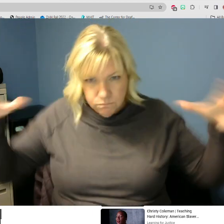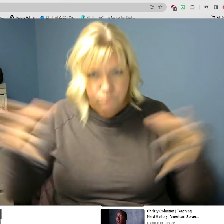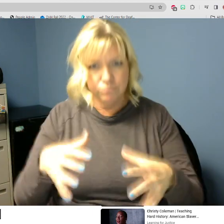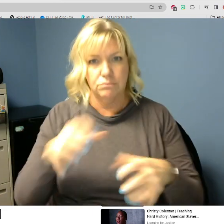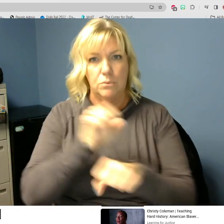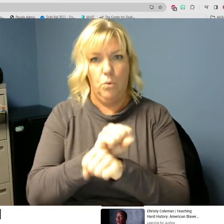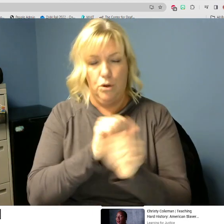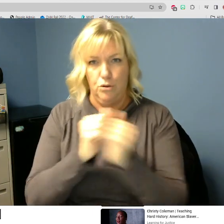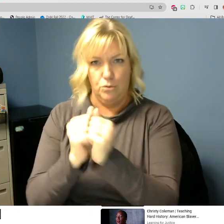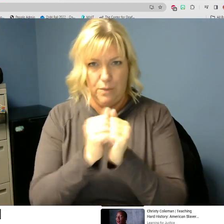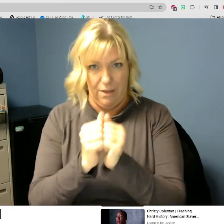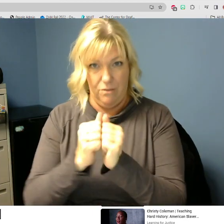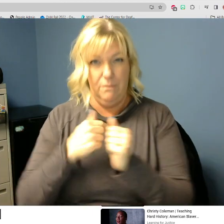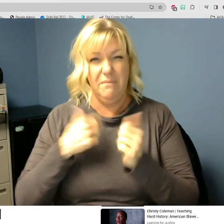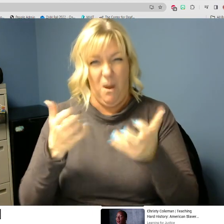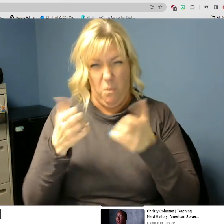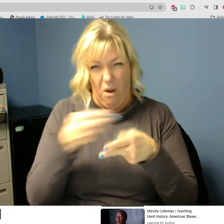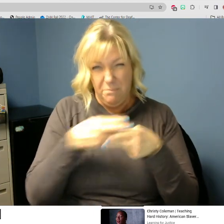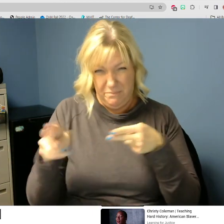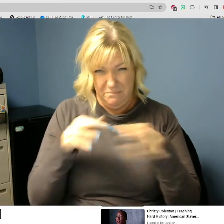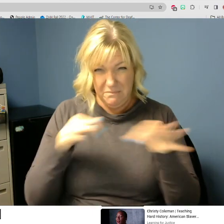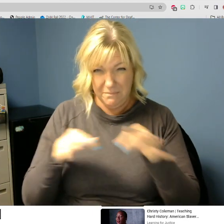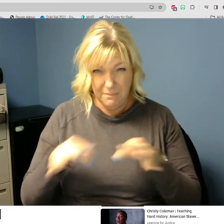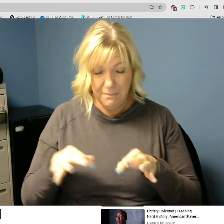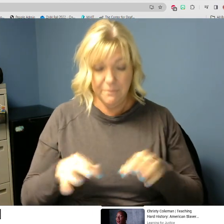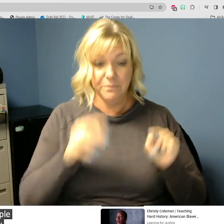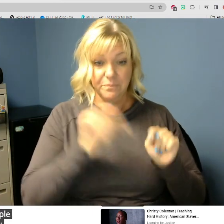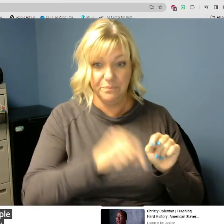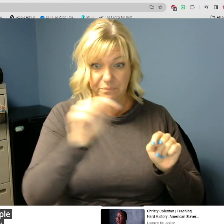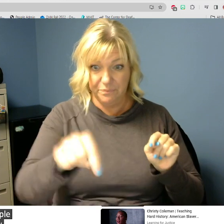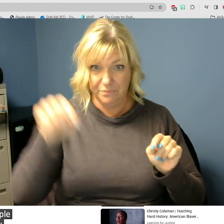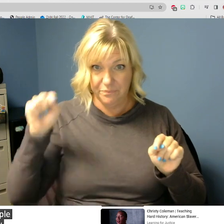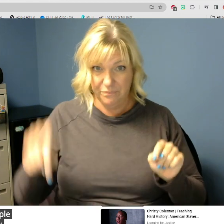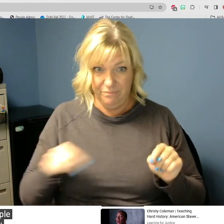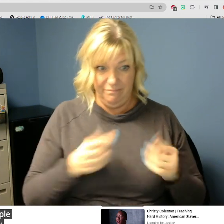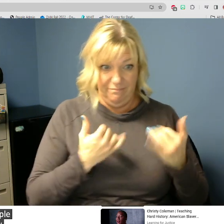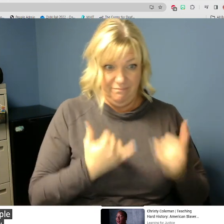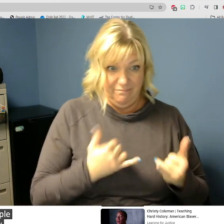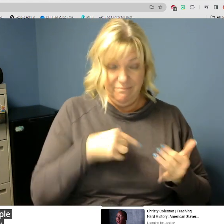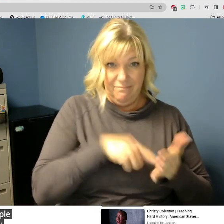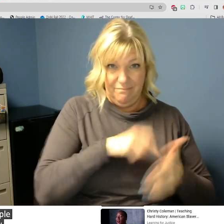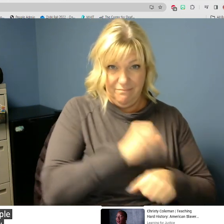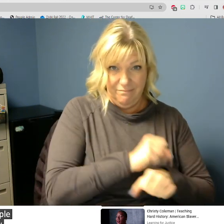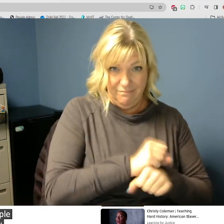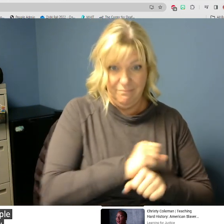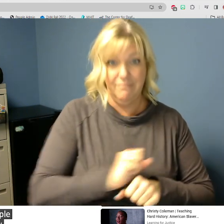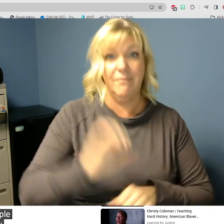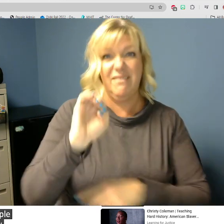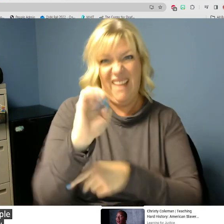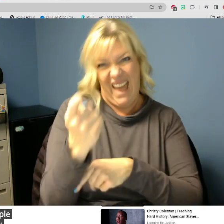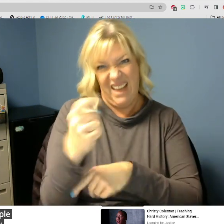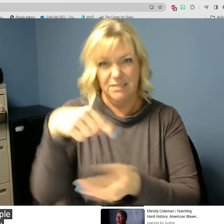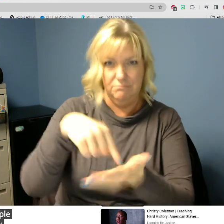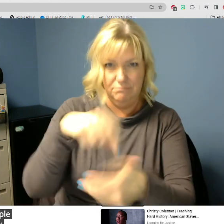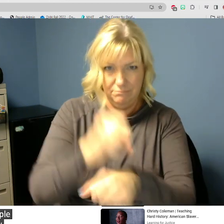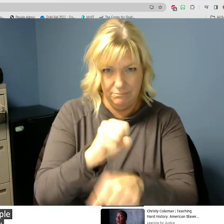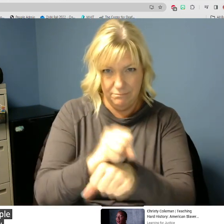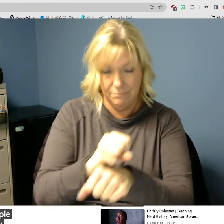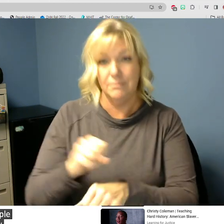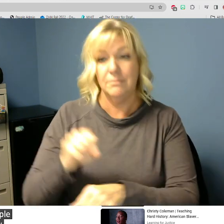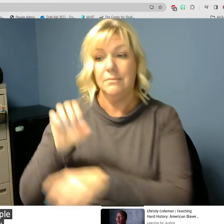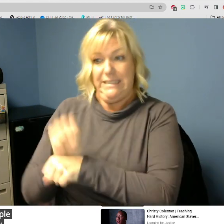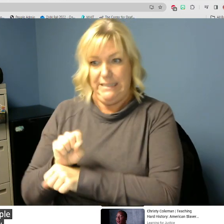U.S. history class, but these three groups come together: current indentured servants, ex-indentured servants, and enslaved people, white people and black